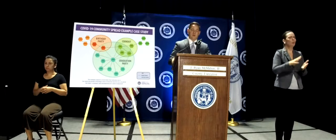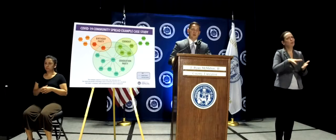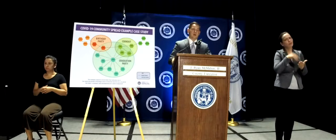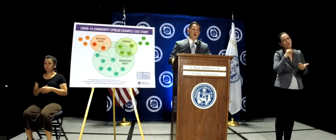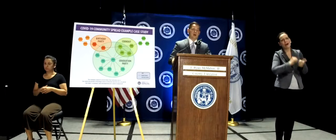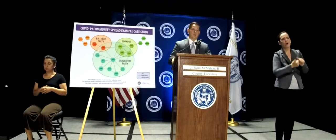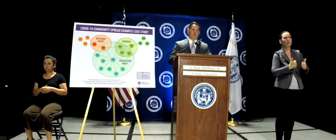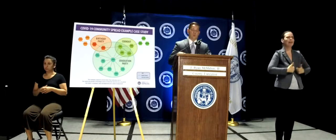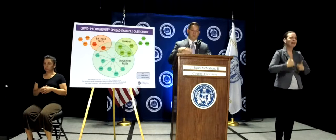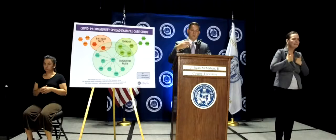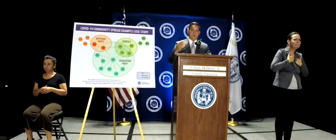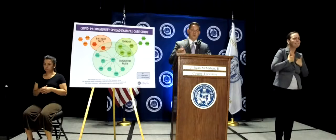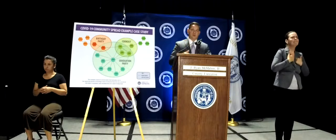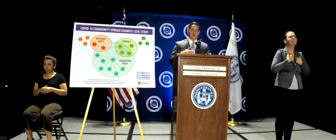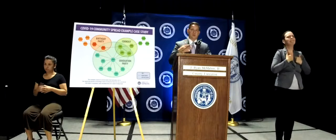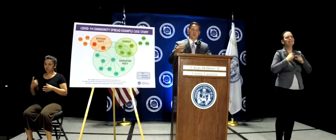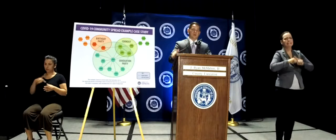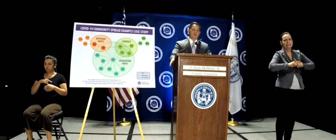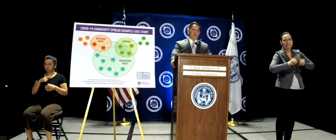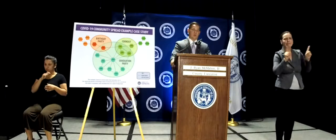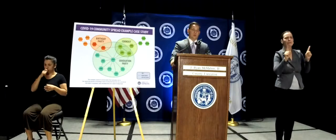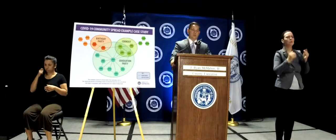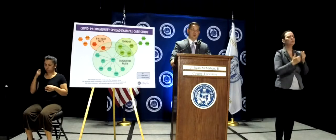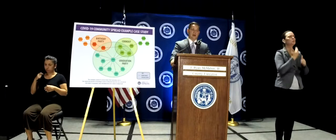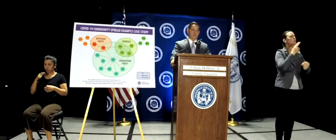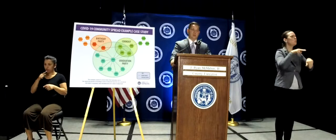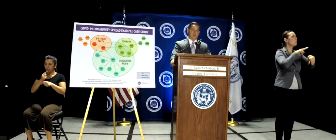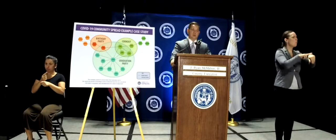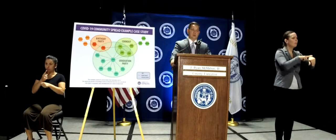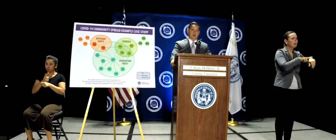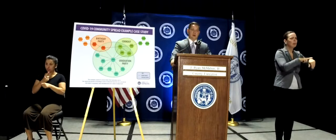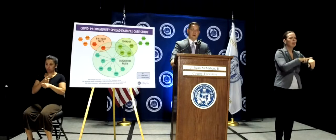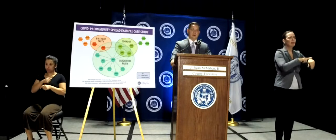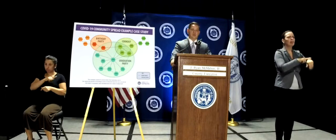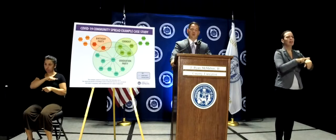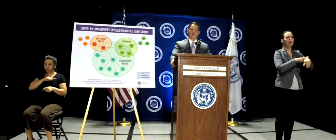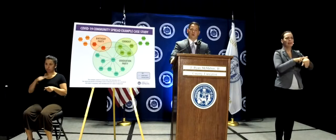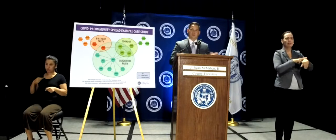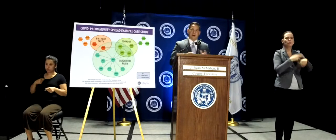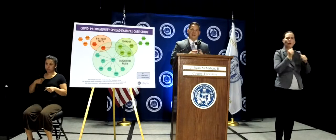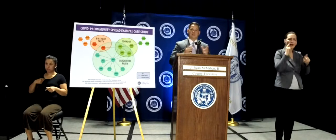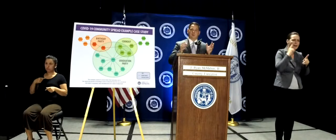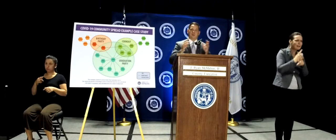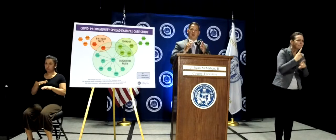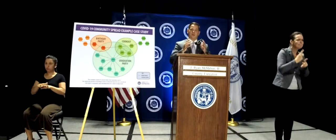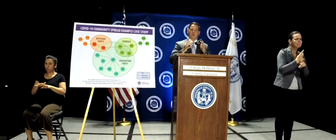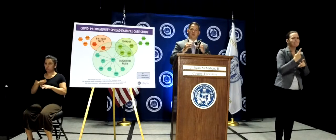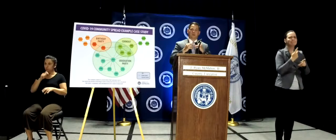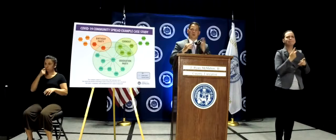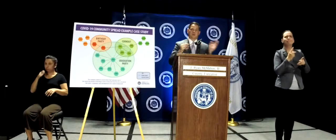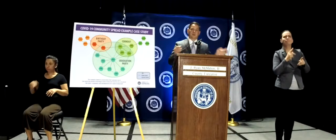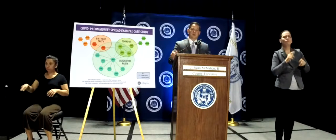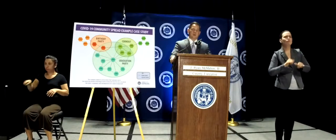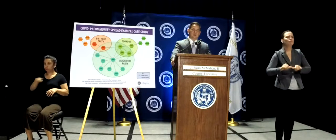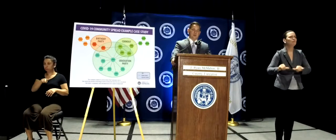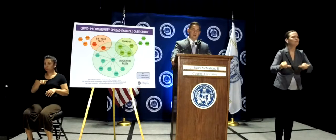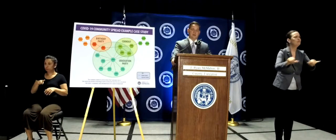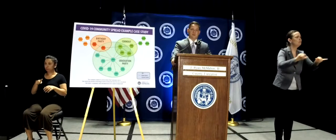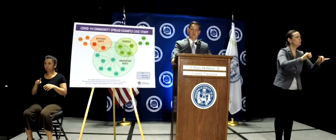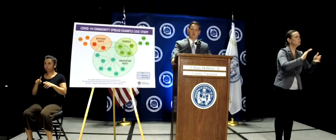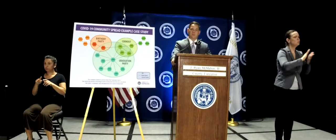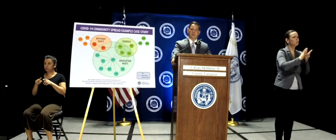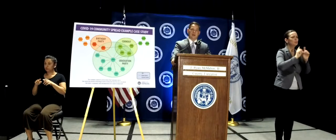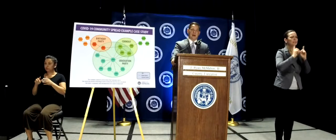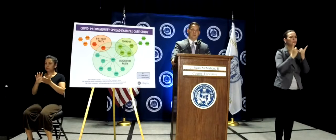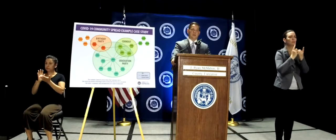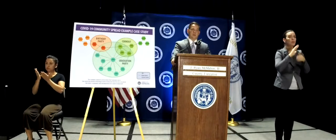staff, and we'll work with the districts so that we can try to be as uniform as possible within all the school districts so that it